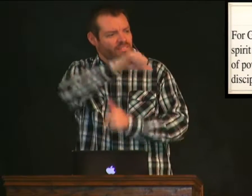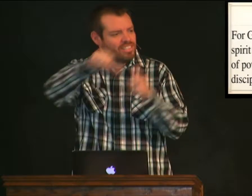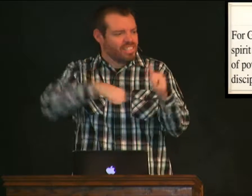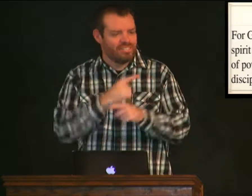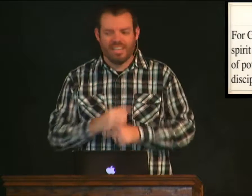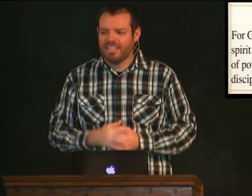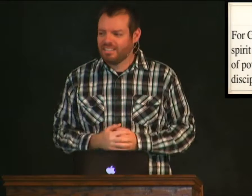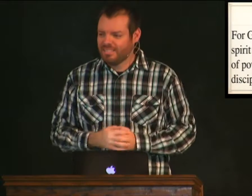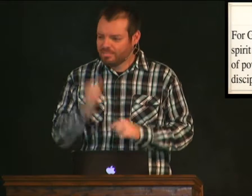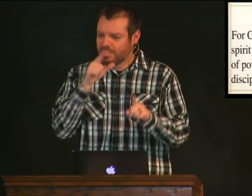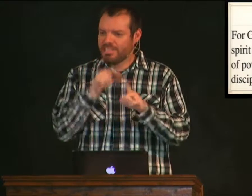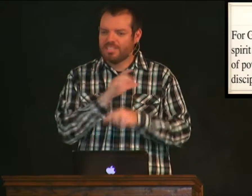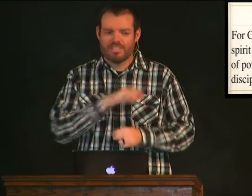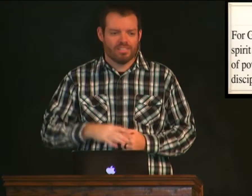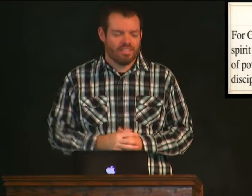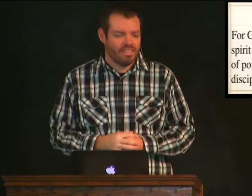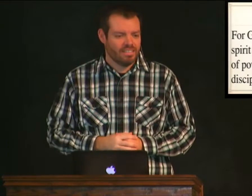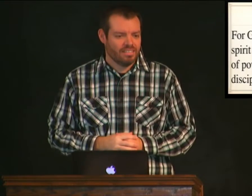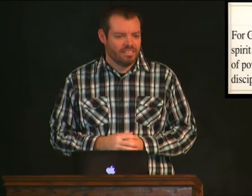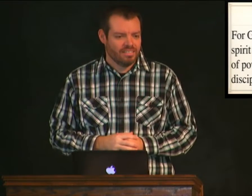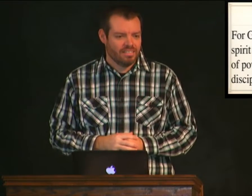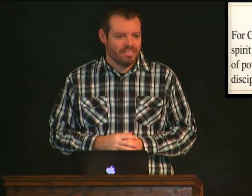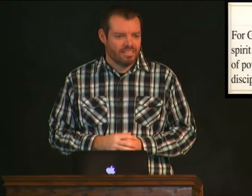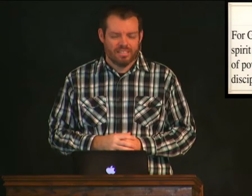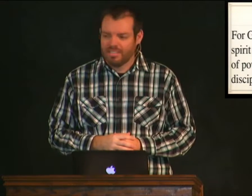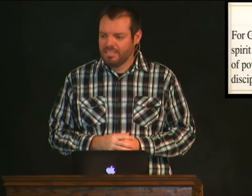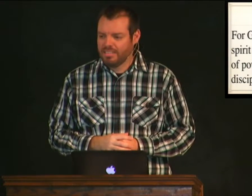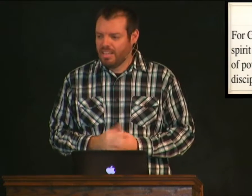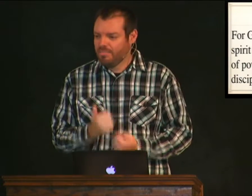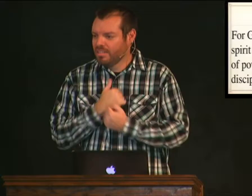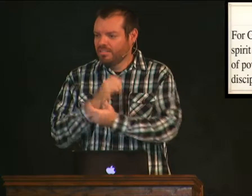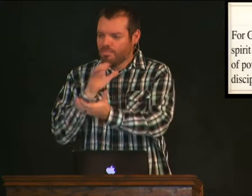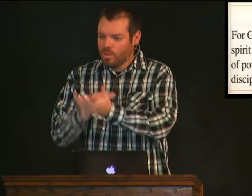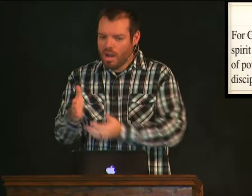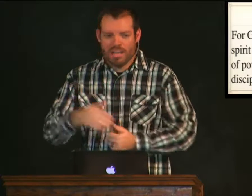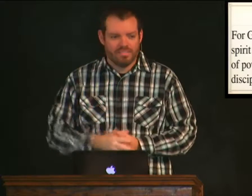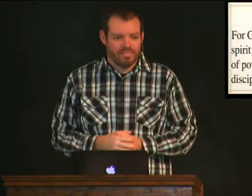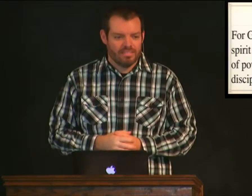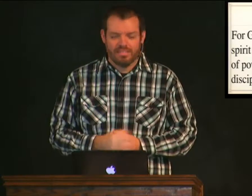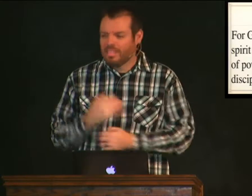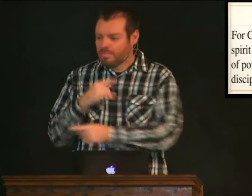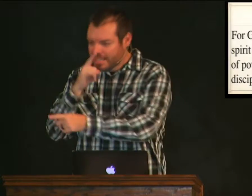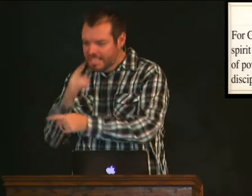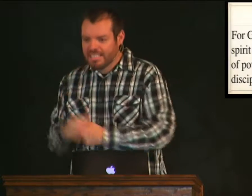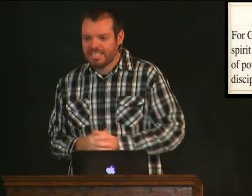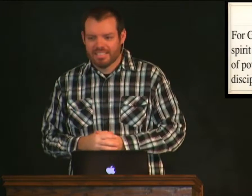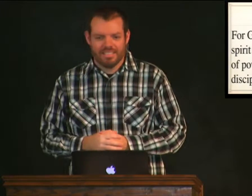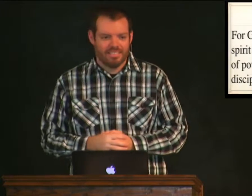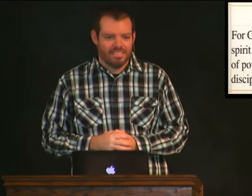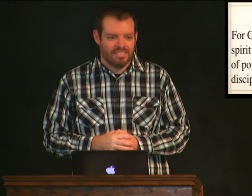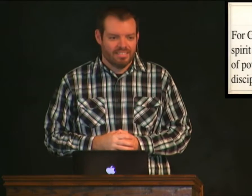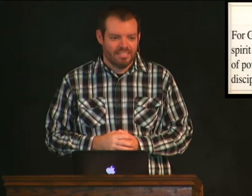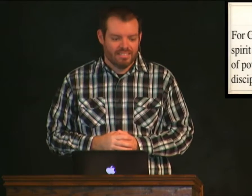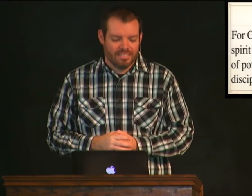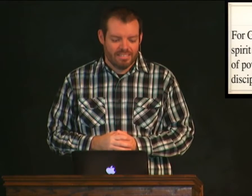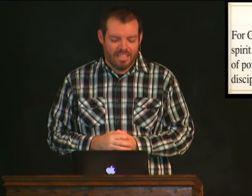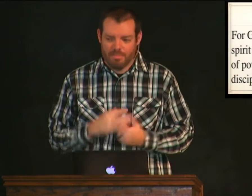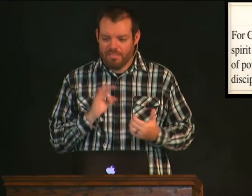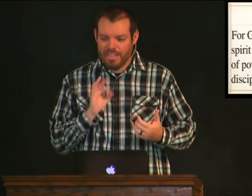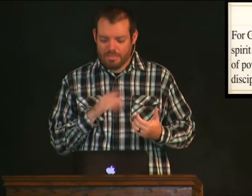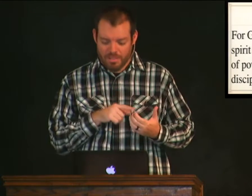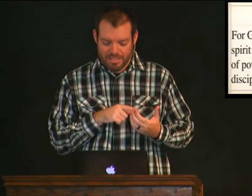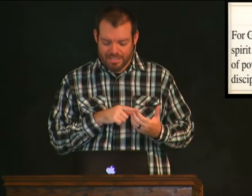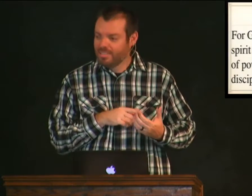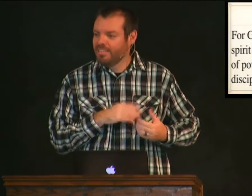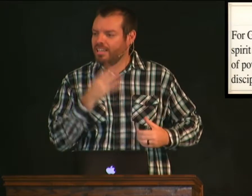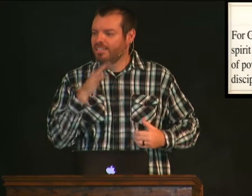We love each other, right? Brothers and sisters in Christ. I have my love for my wife, and my kids, and